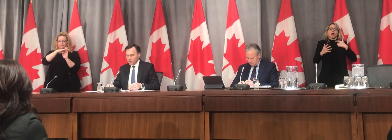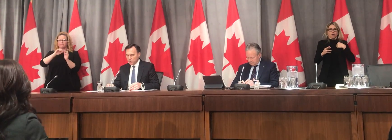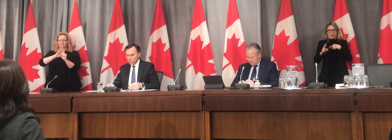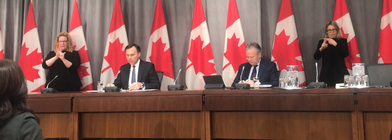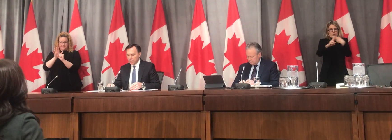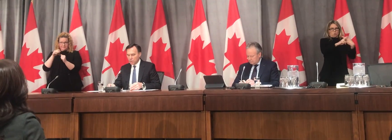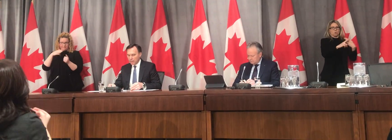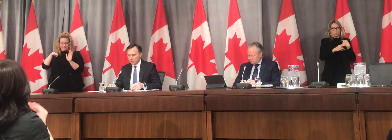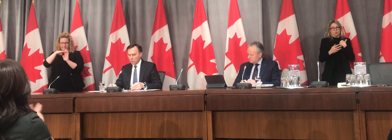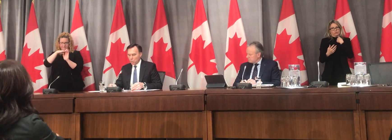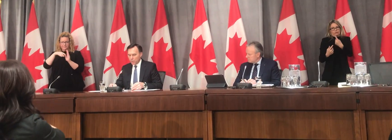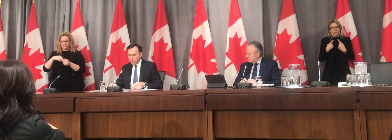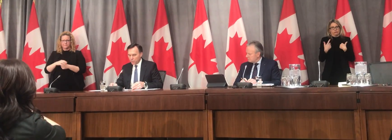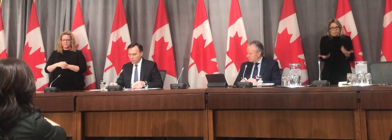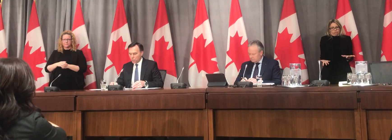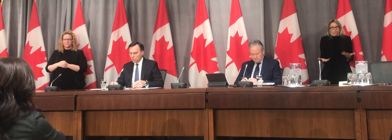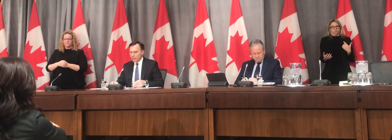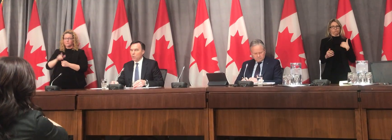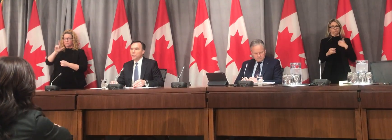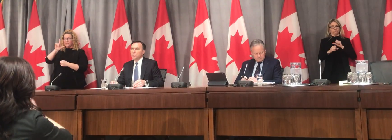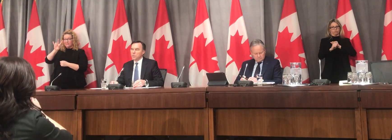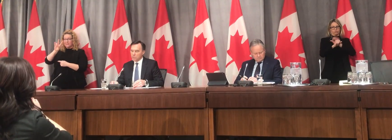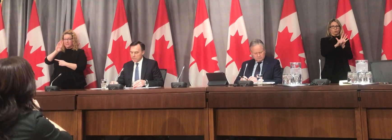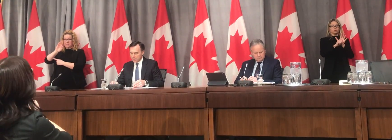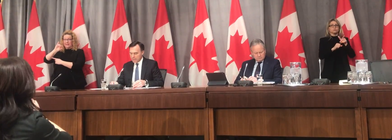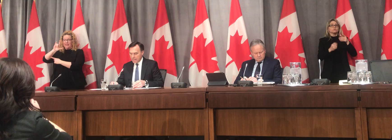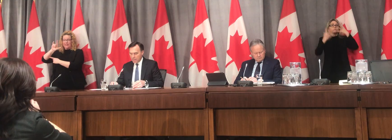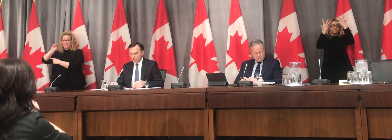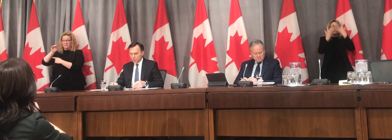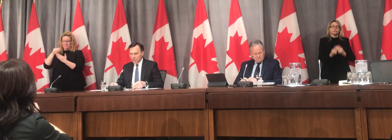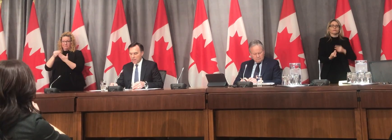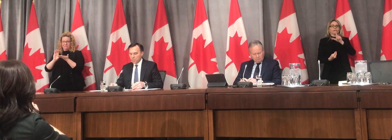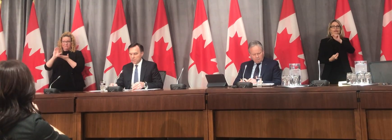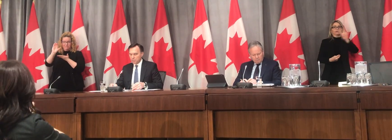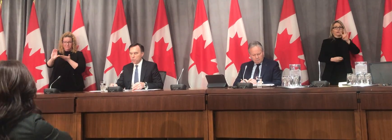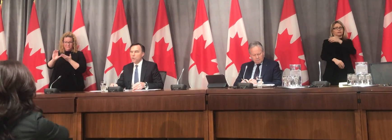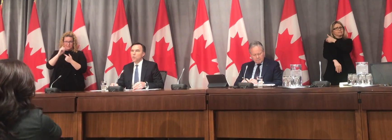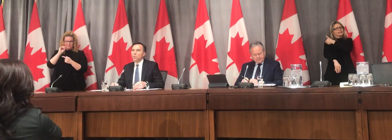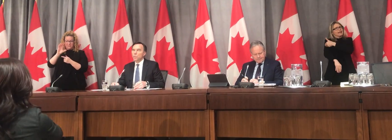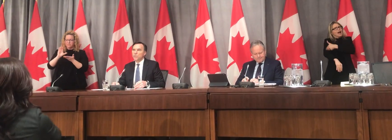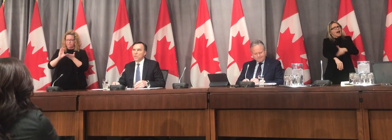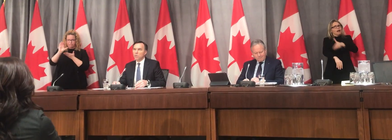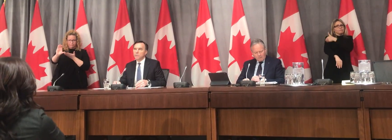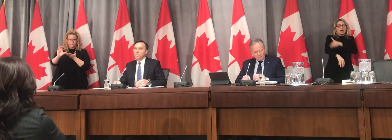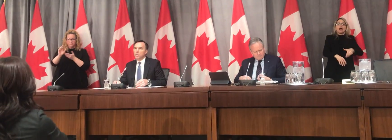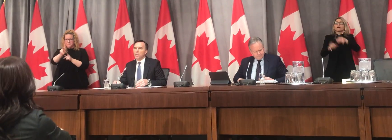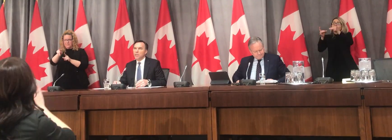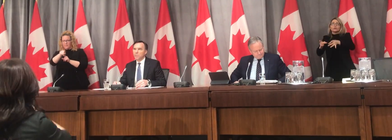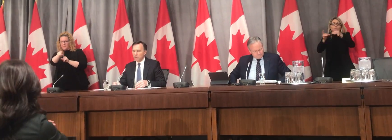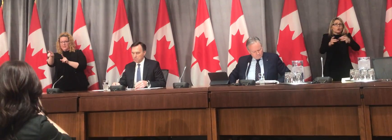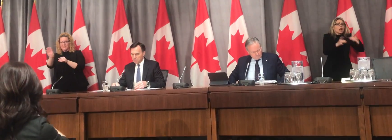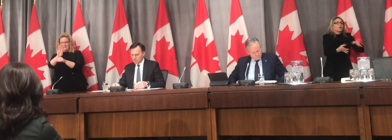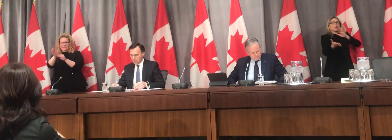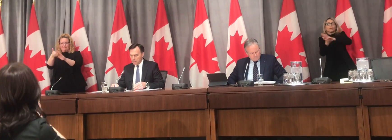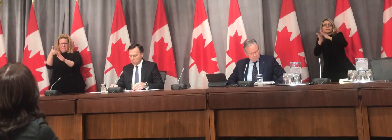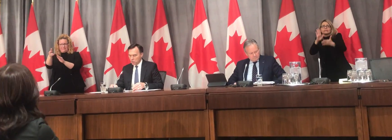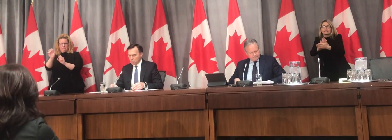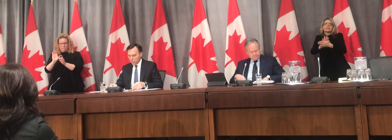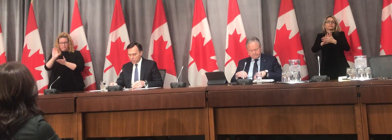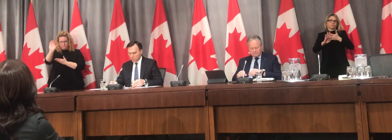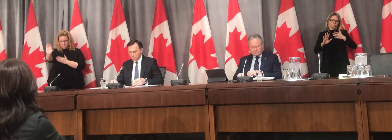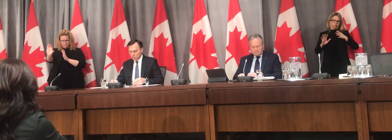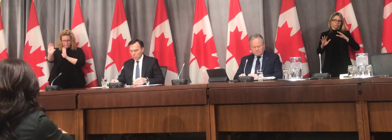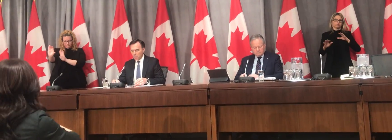de dollars de soutien direct aux individus et aux entreprises, ce qui représente plus de 1% de PIB.